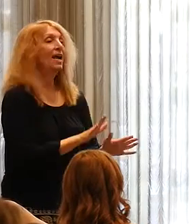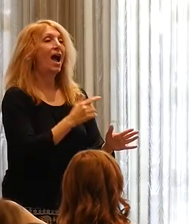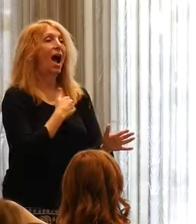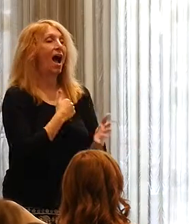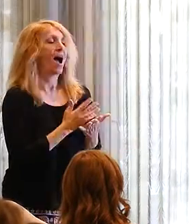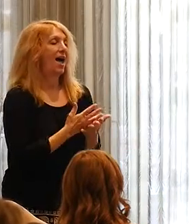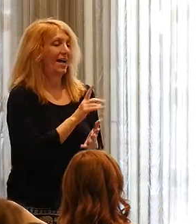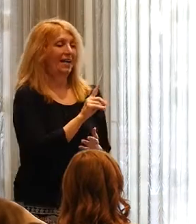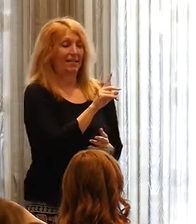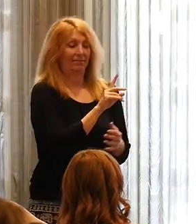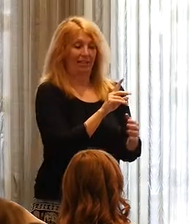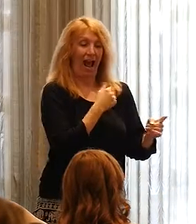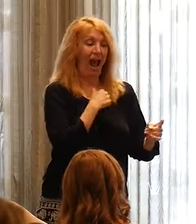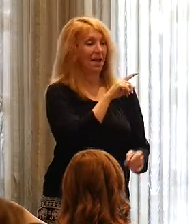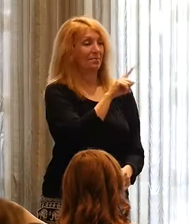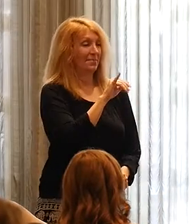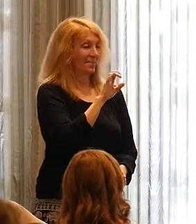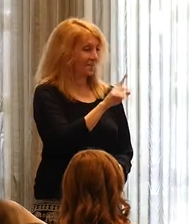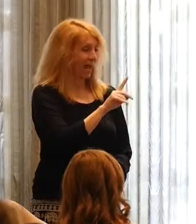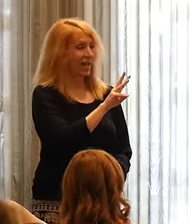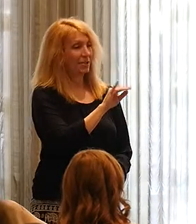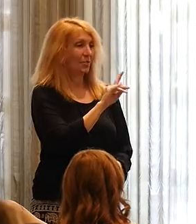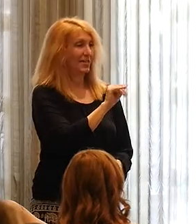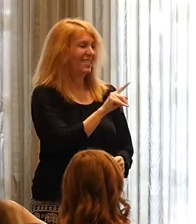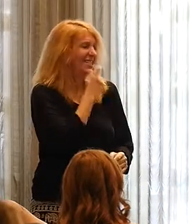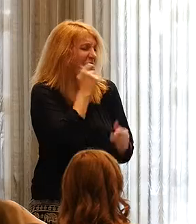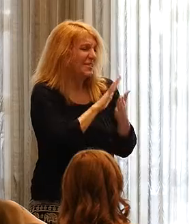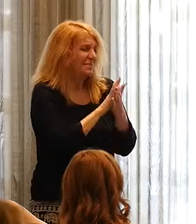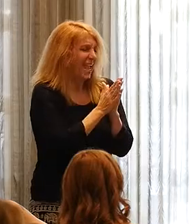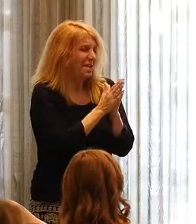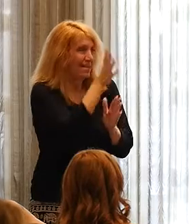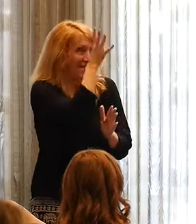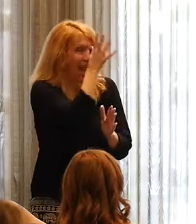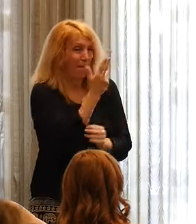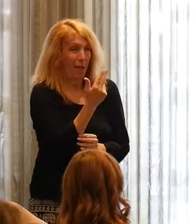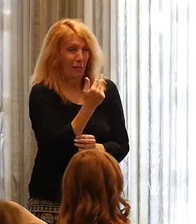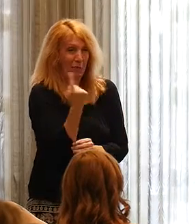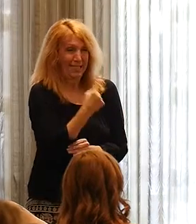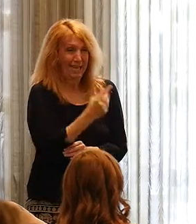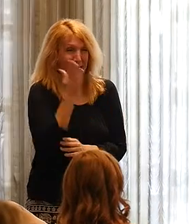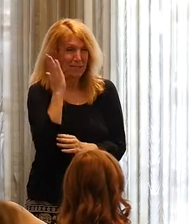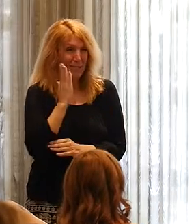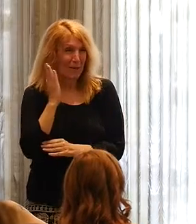So like Danny said, I'm Zach Weinstein, and I became a dad about 13 days ago.